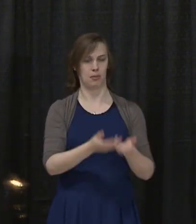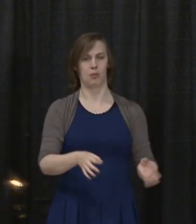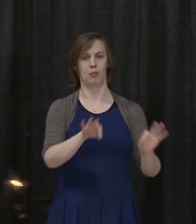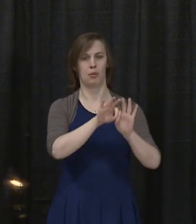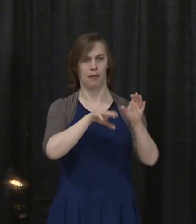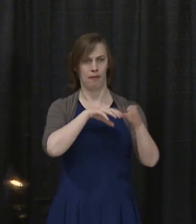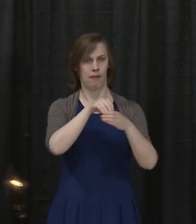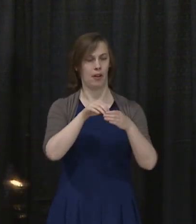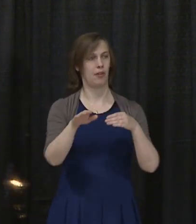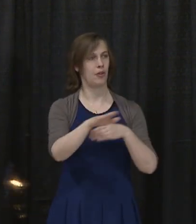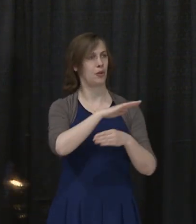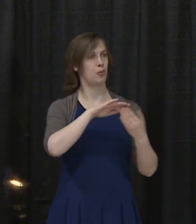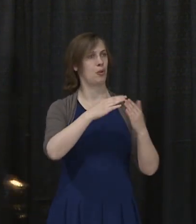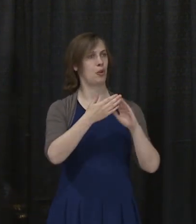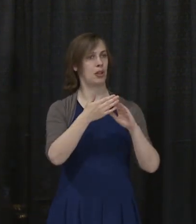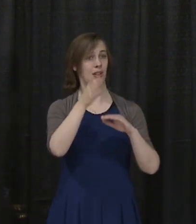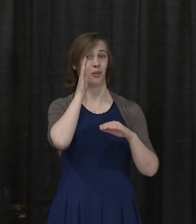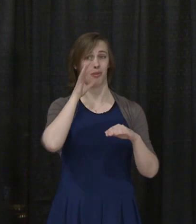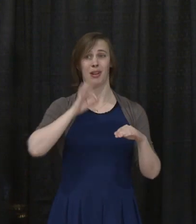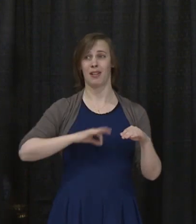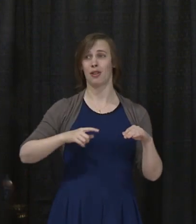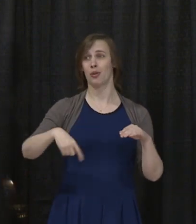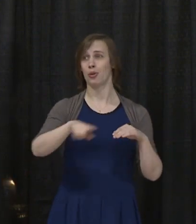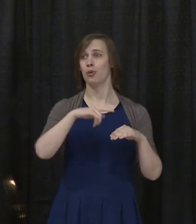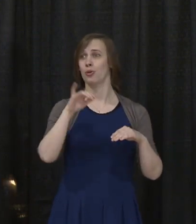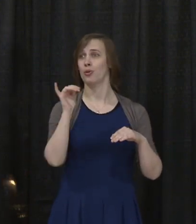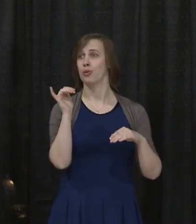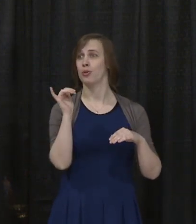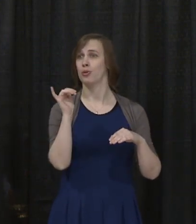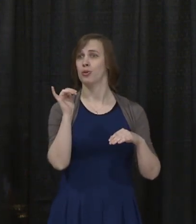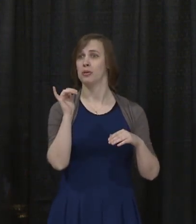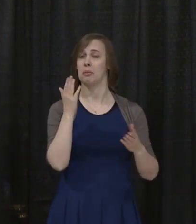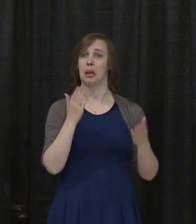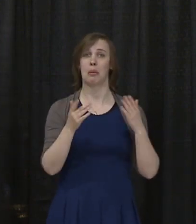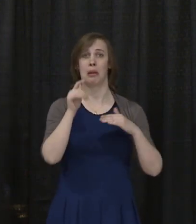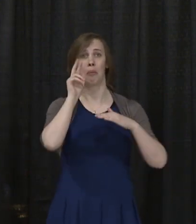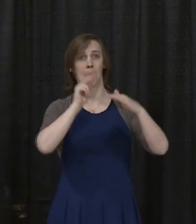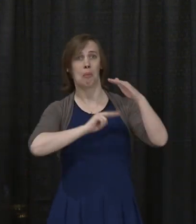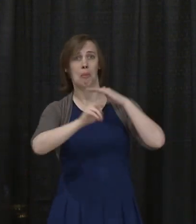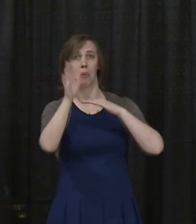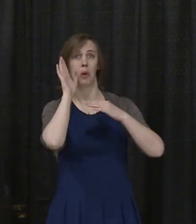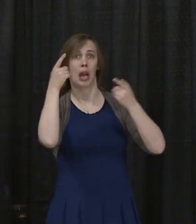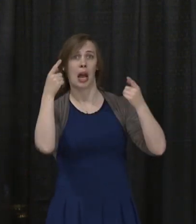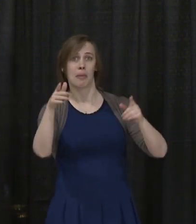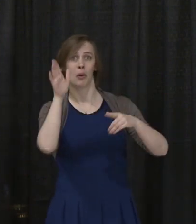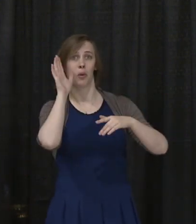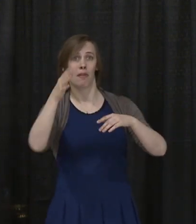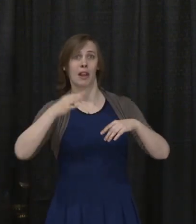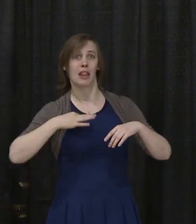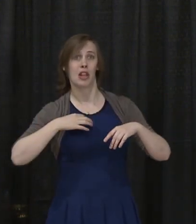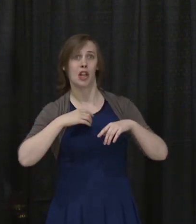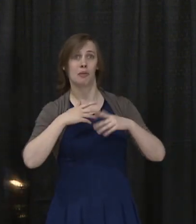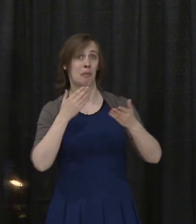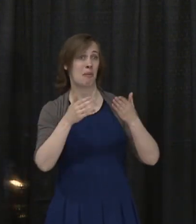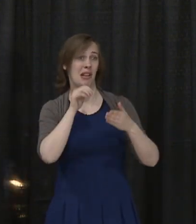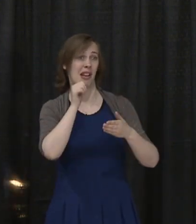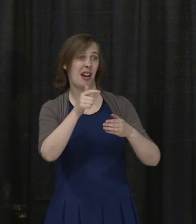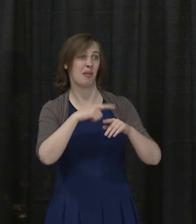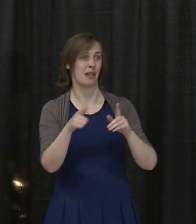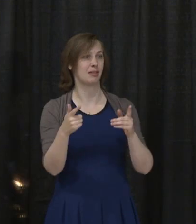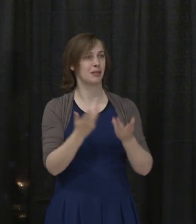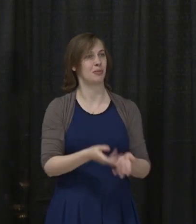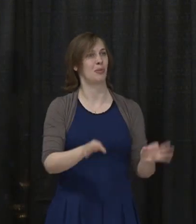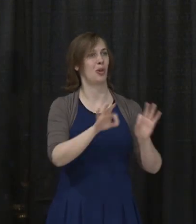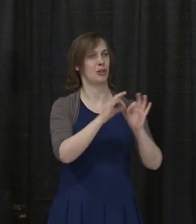reap rewards in your own life that can be profound and unexpected. So that is my advice to the graduates. I know